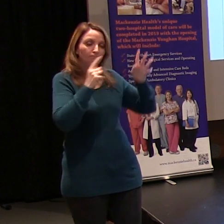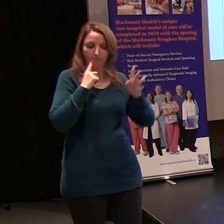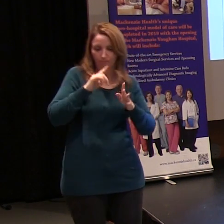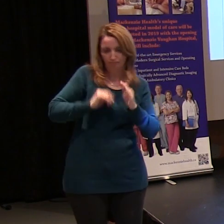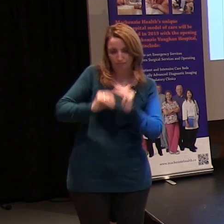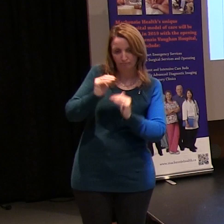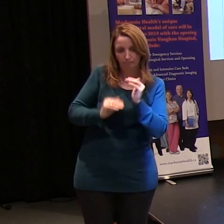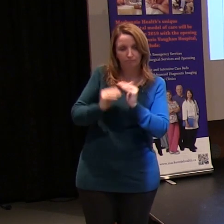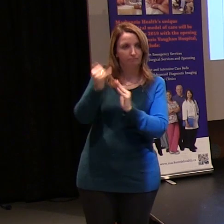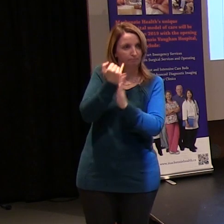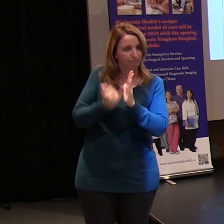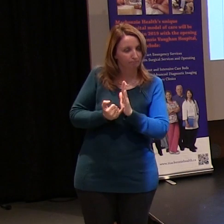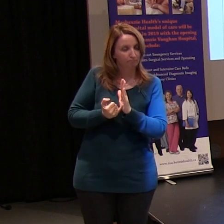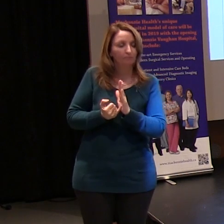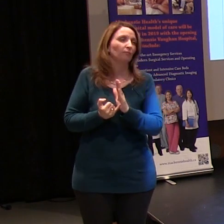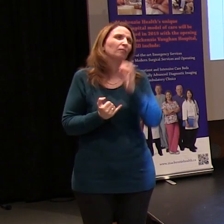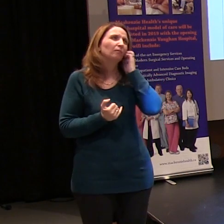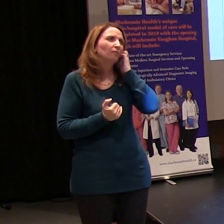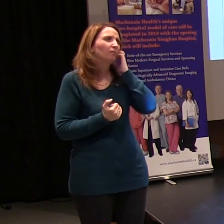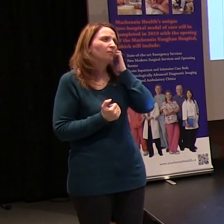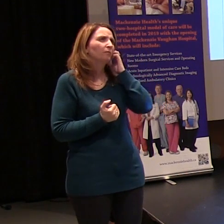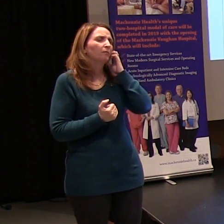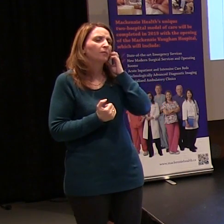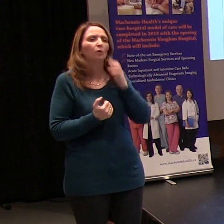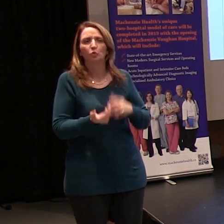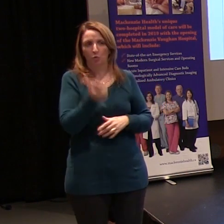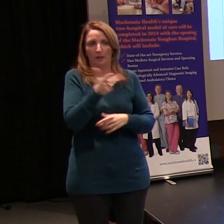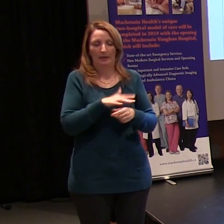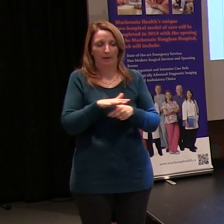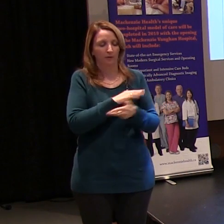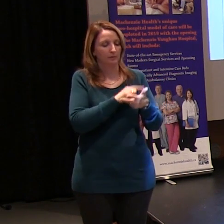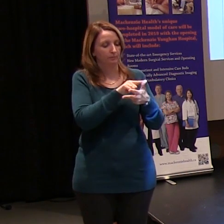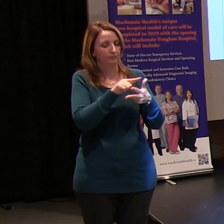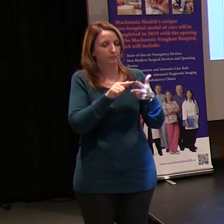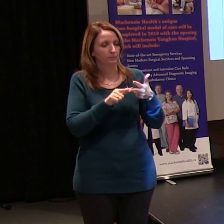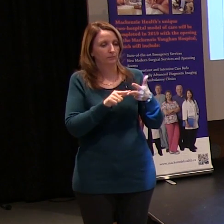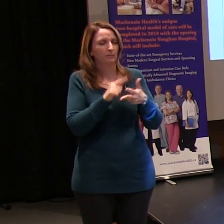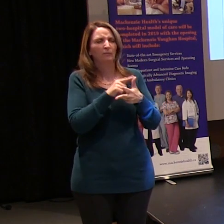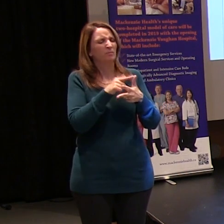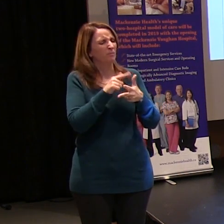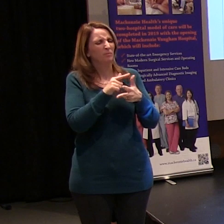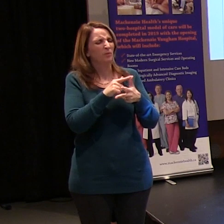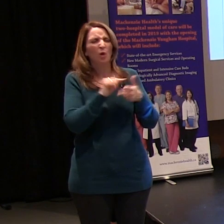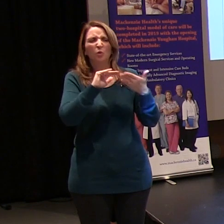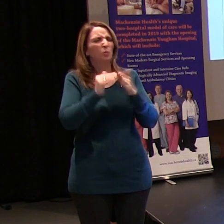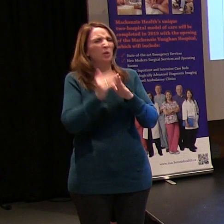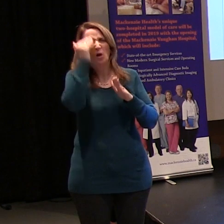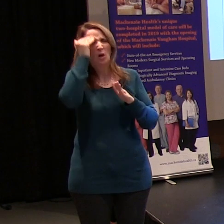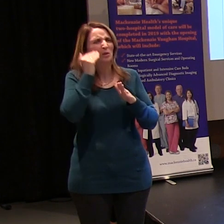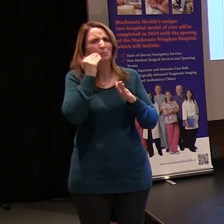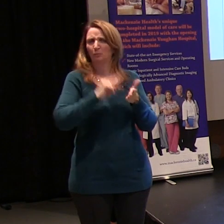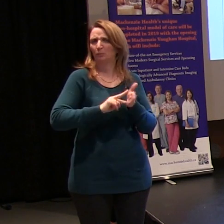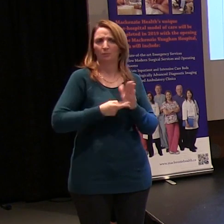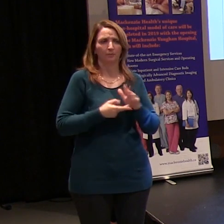achieve this new building. And it will be about 3 areas. One, it's what's the meaning of the community hospital. So we believe